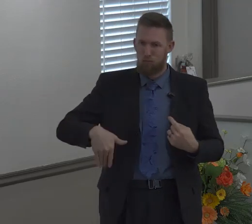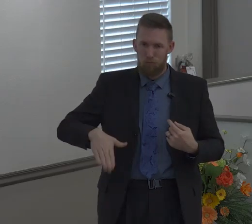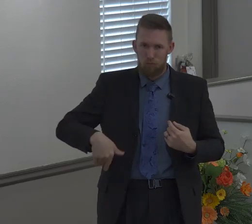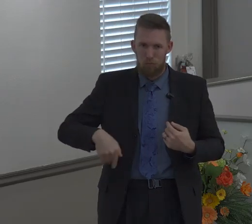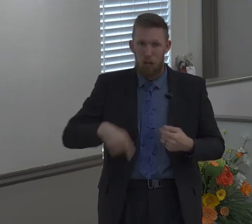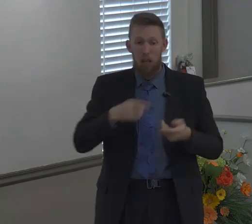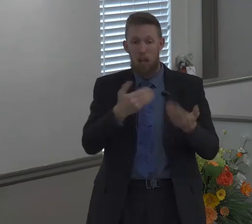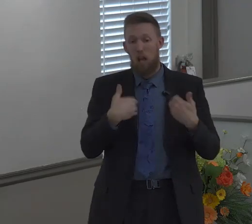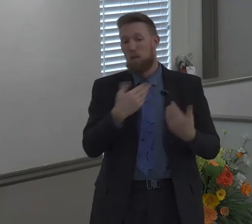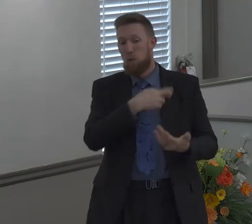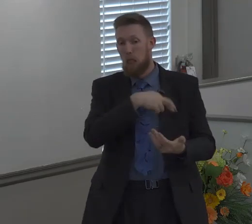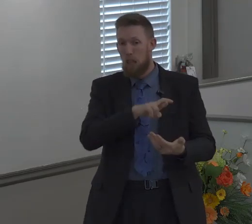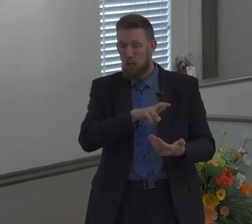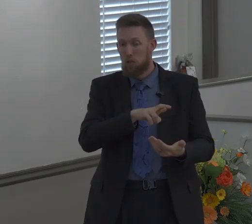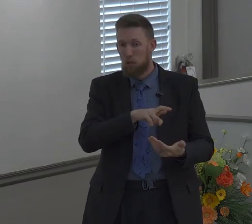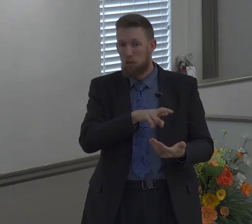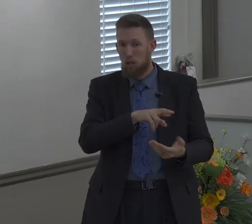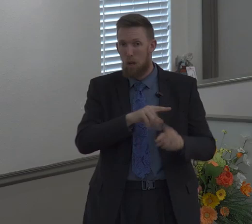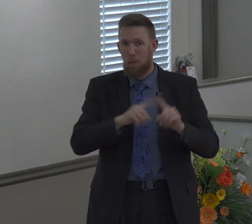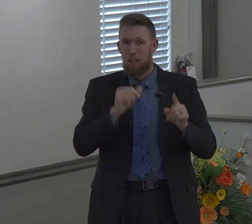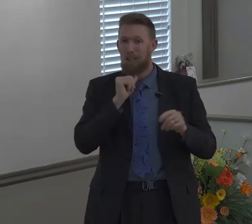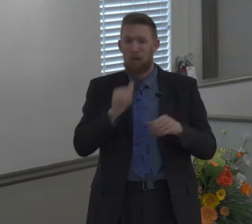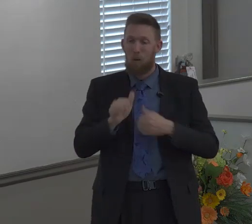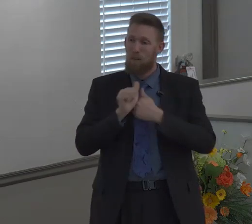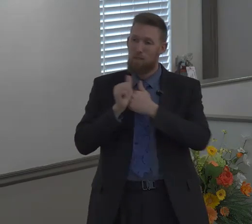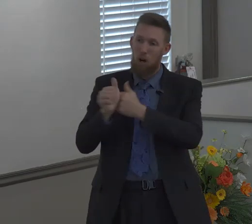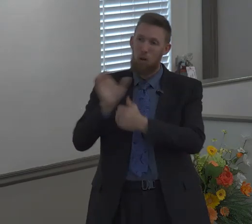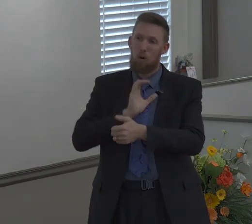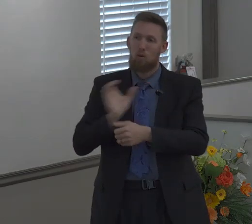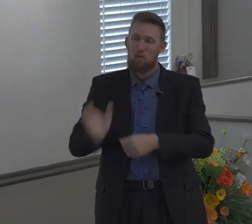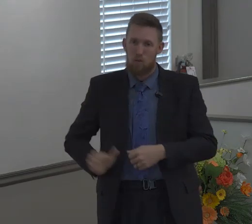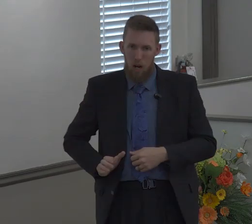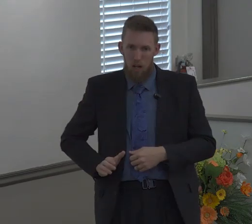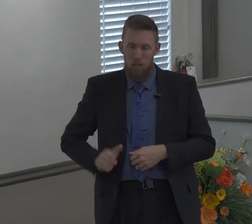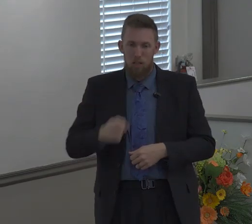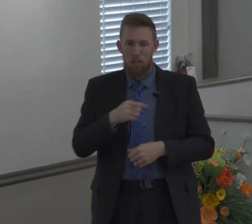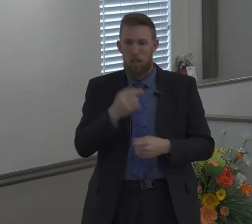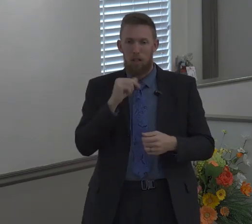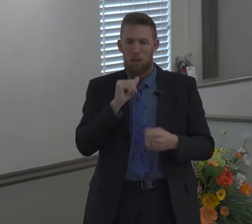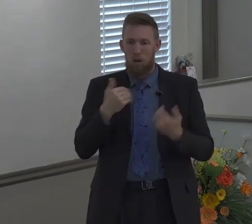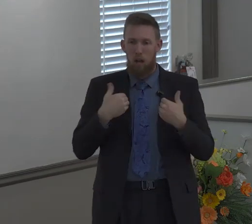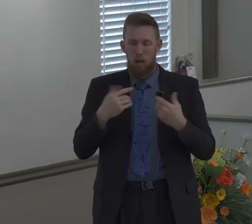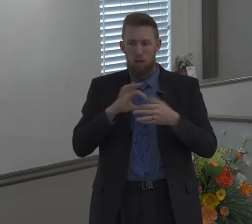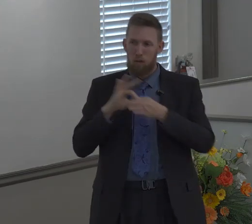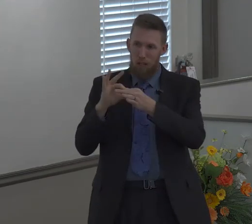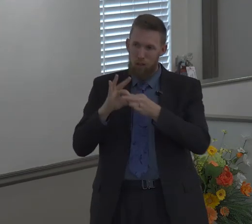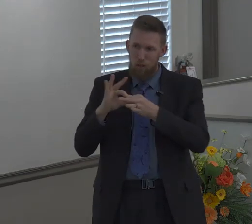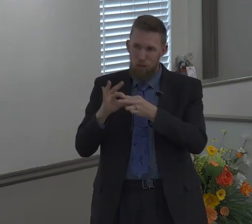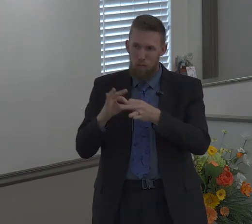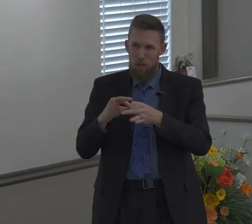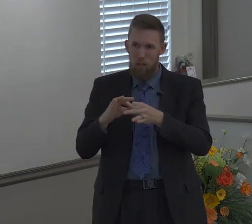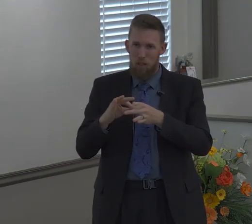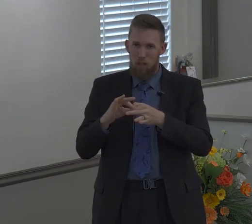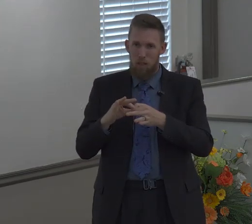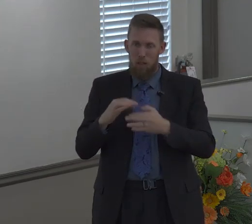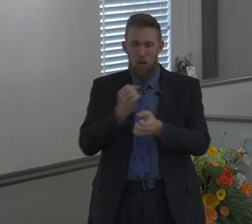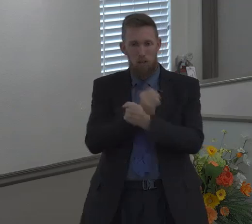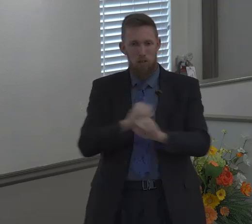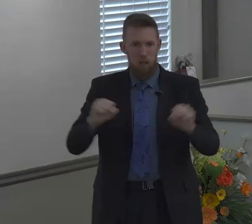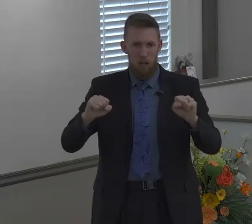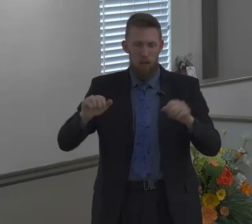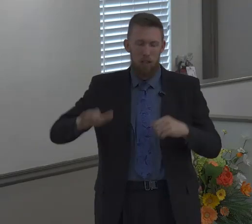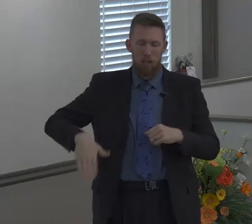a religion, they have a denomination, they have a following, but they're not truly